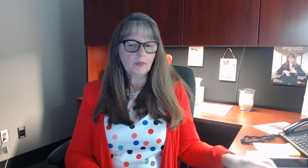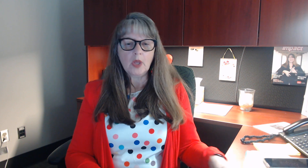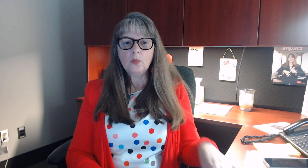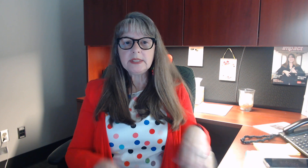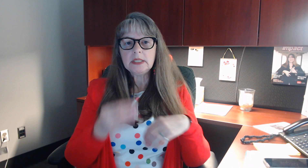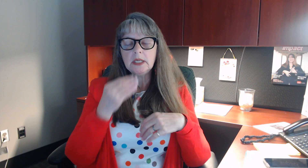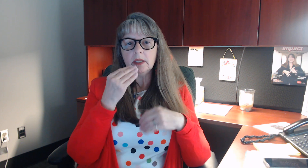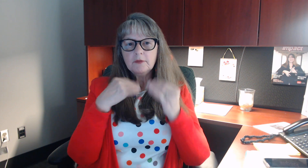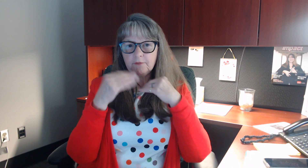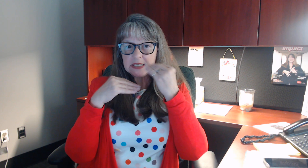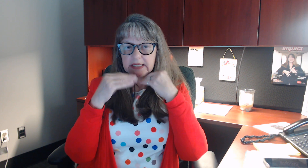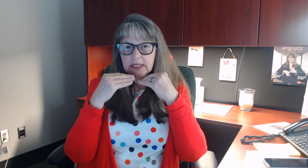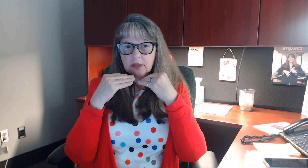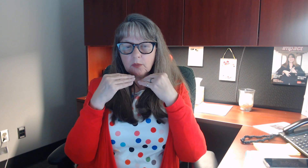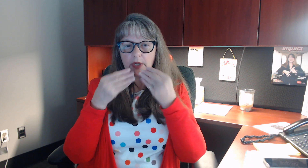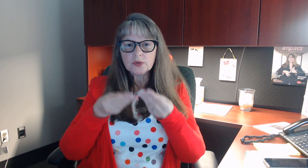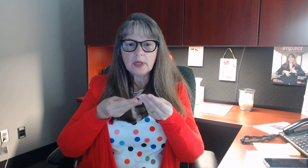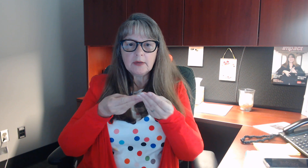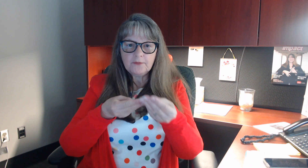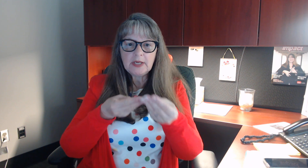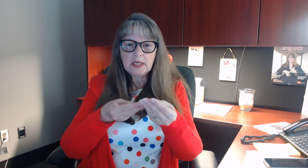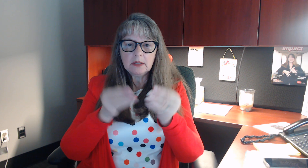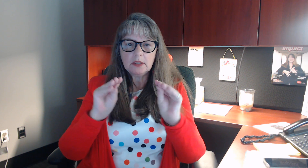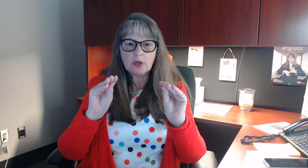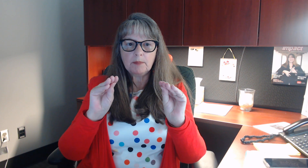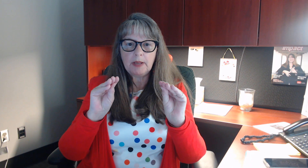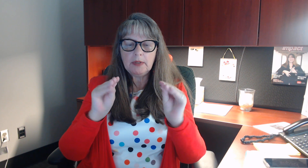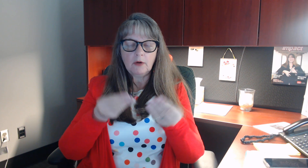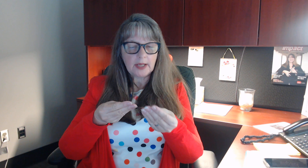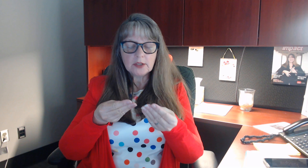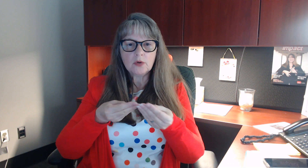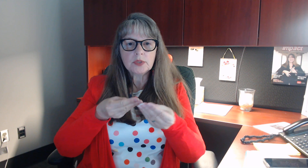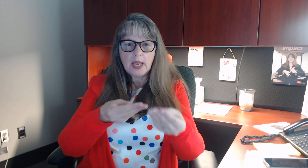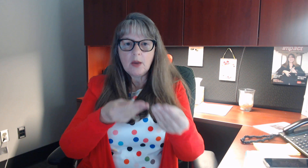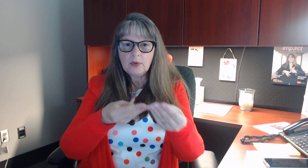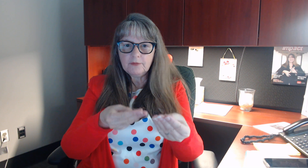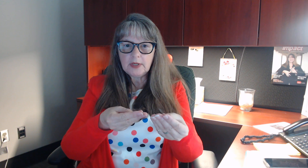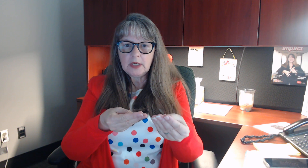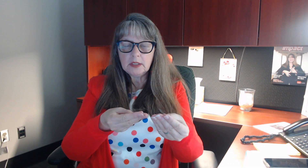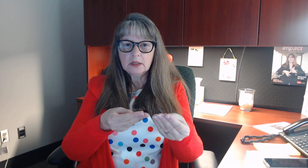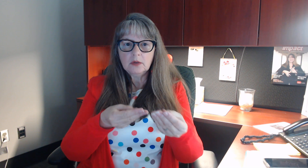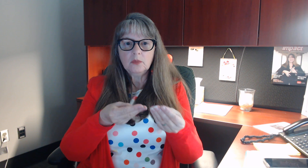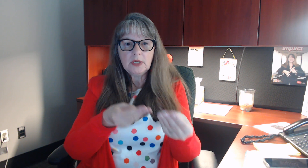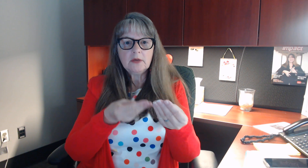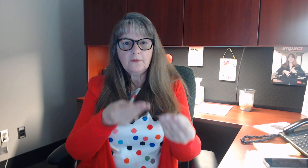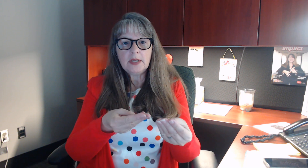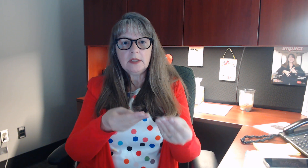We did feasting. We also feed. It's our flattened O's, and we feed. We need to feed the